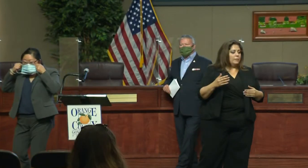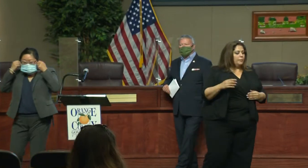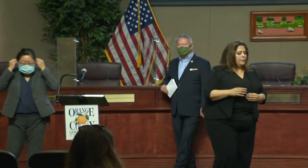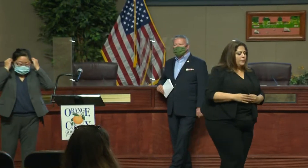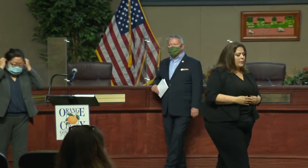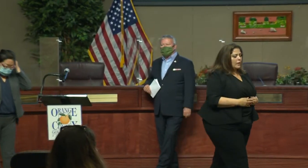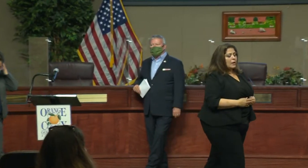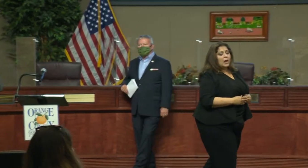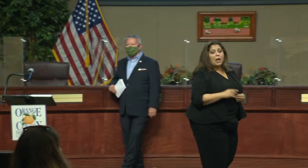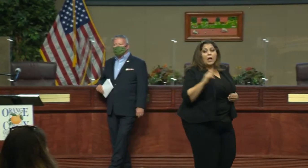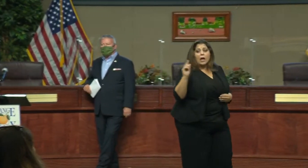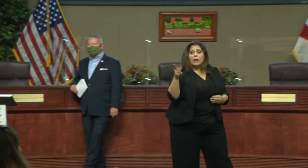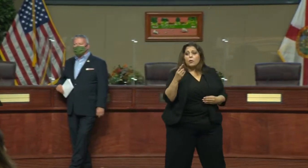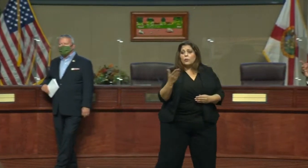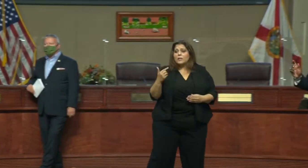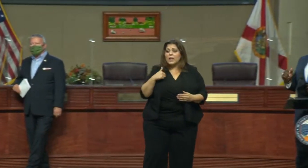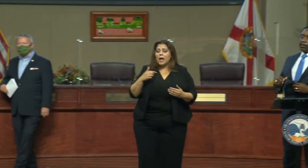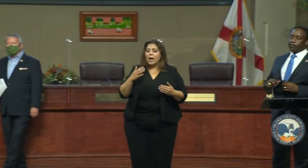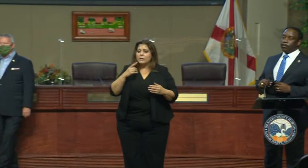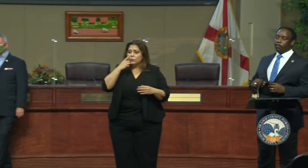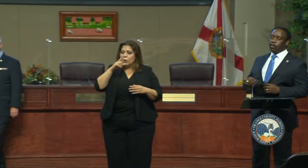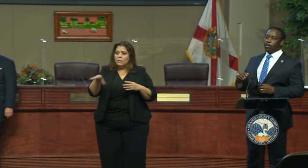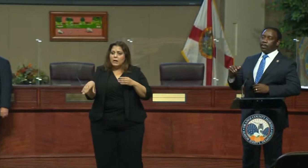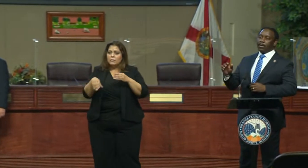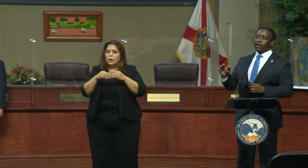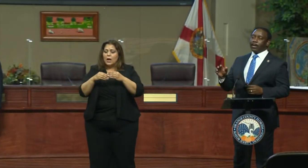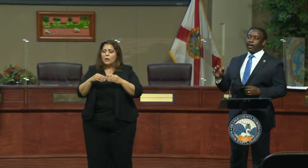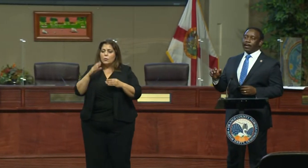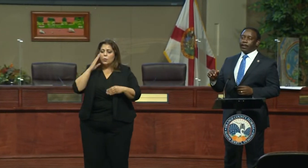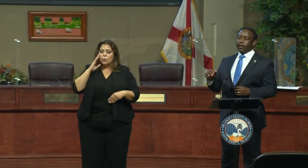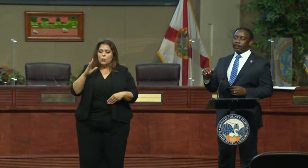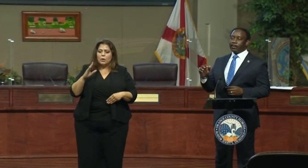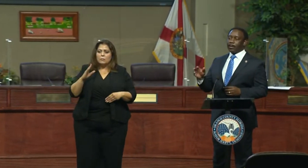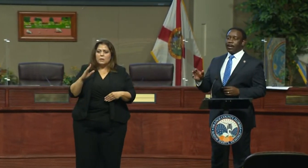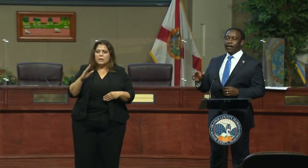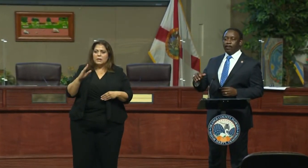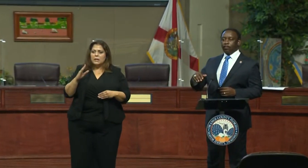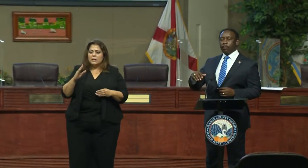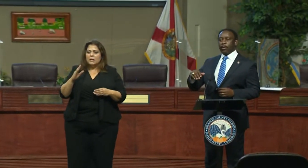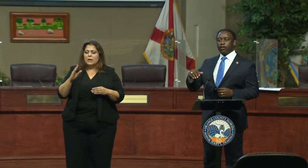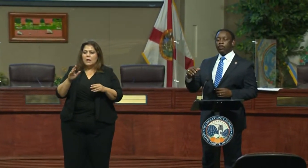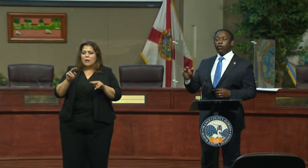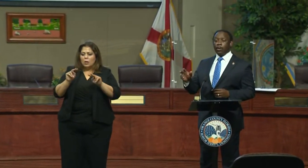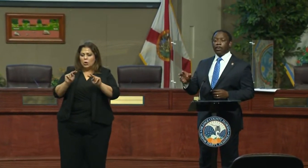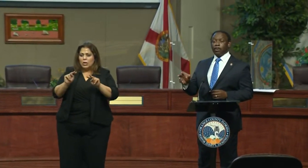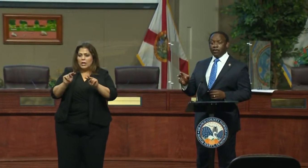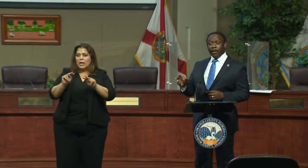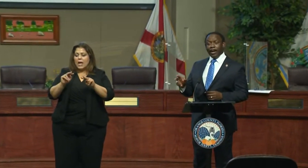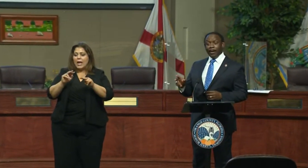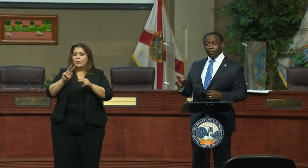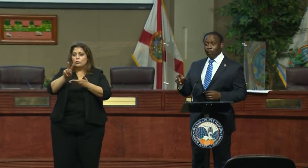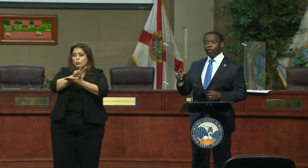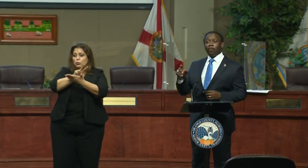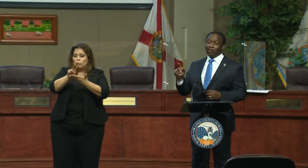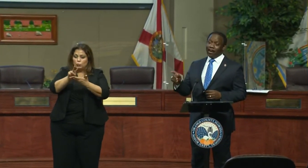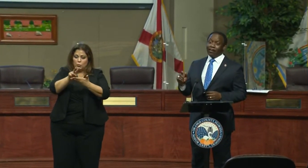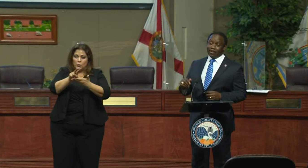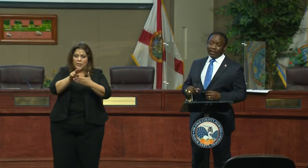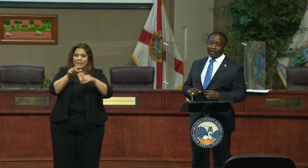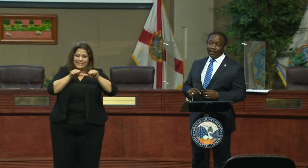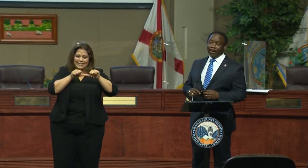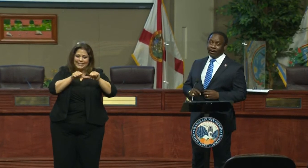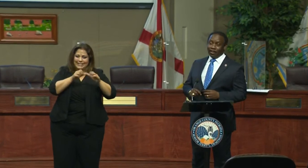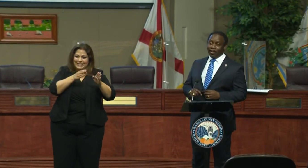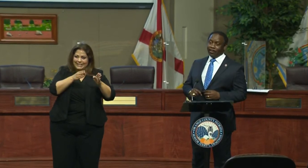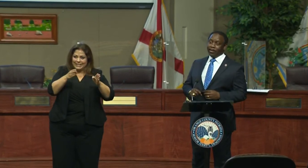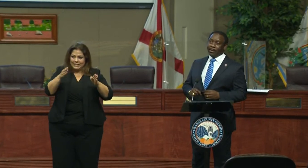thing that, Lauren, I will add is we will be looking at a sustained 2-week period of time where it would be